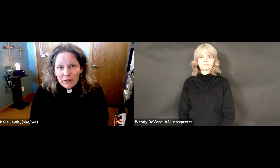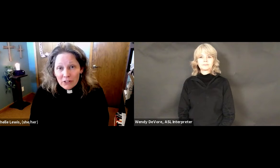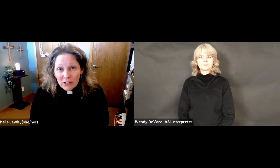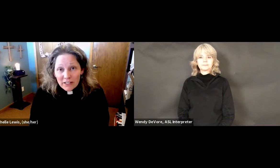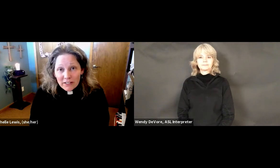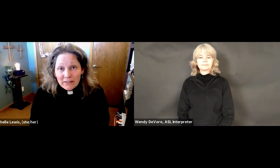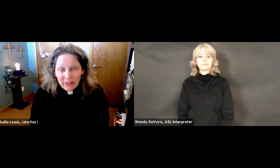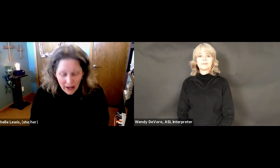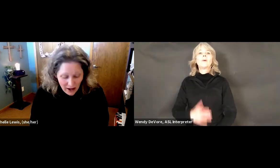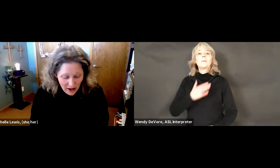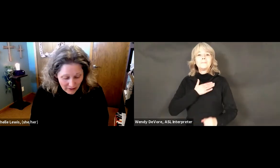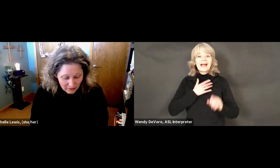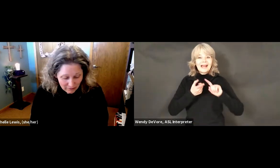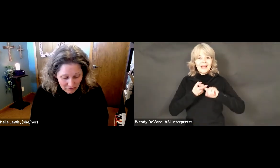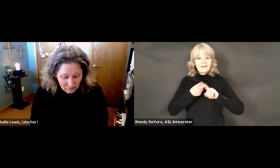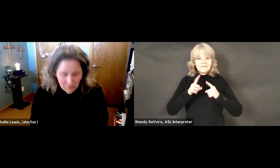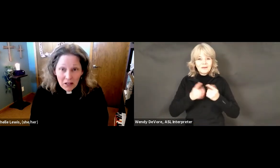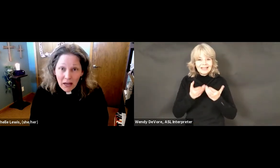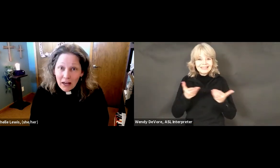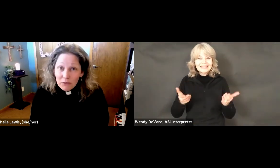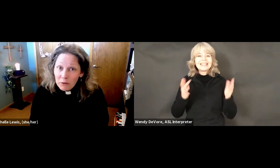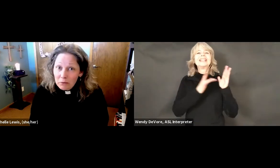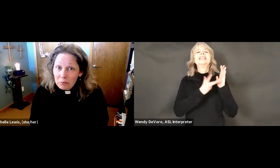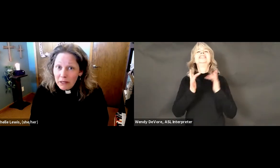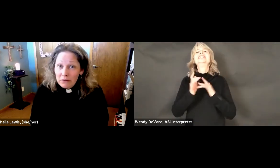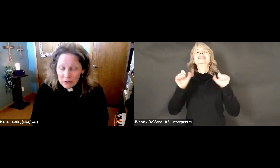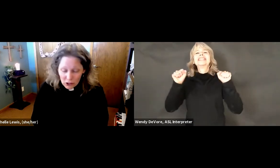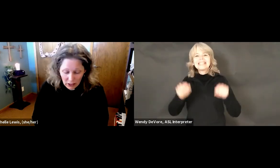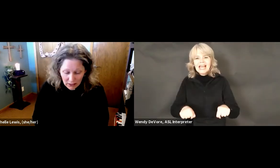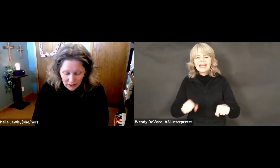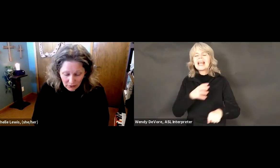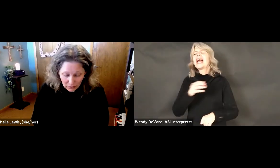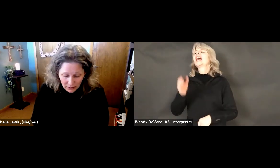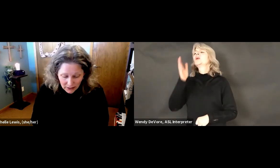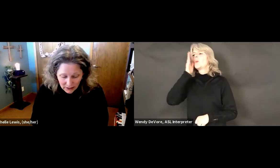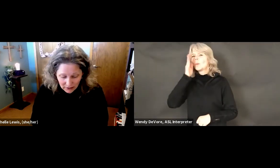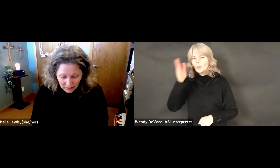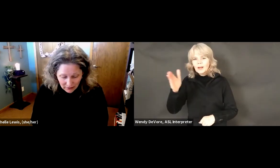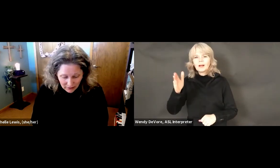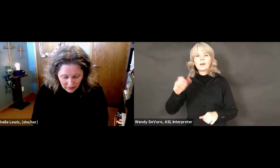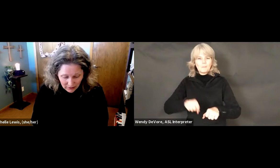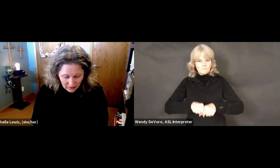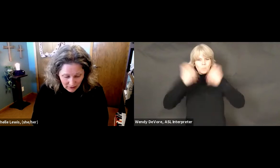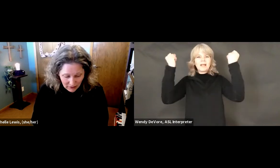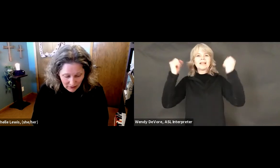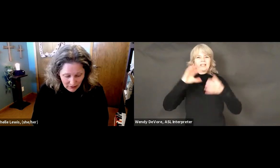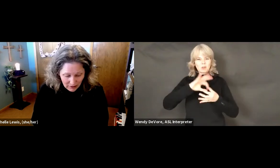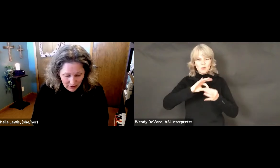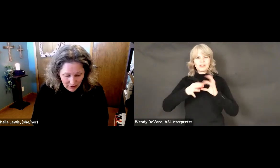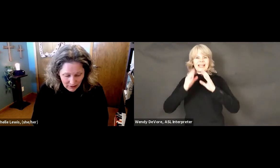My friends, Jesus can and will break those chains that hold us.